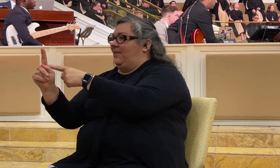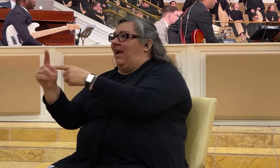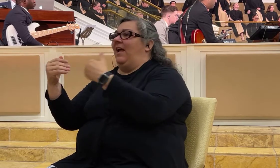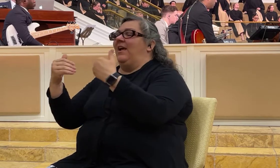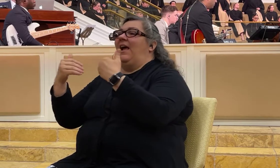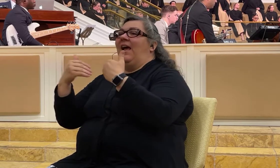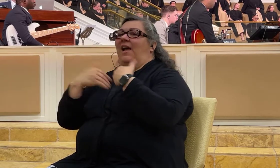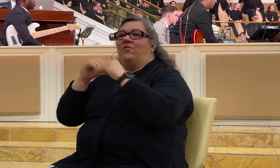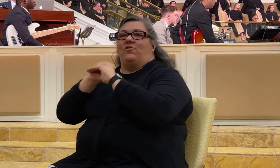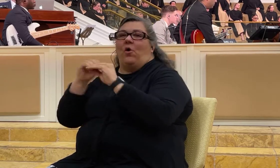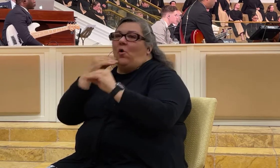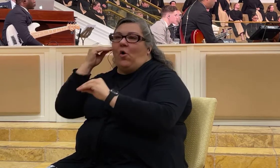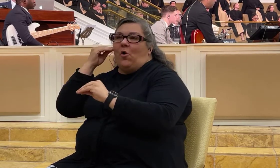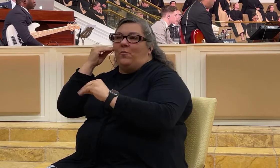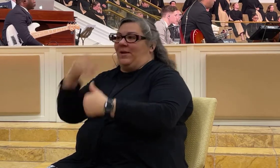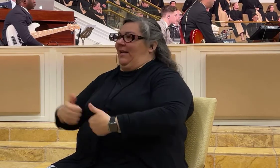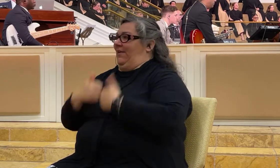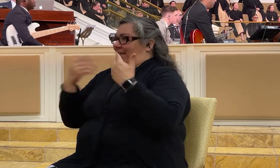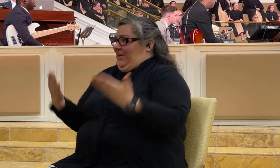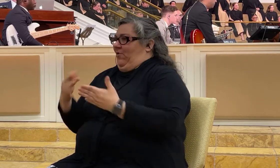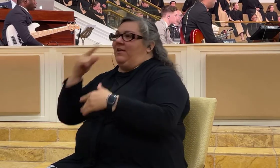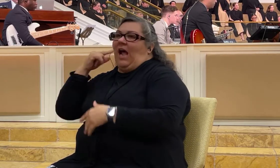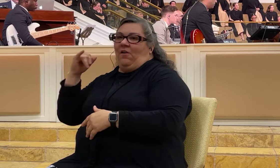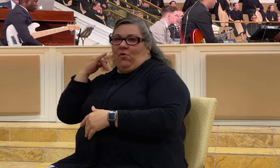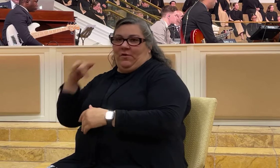in California.